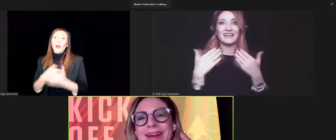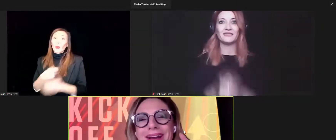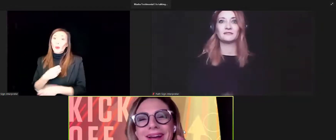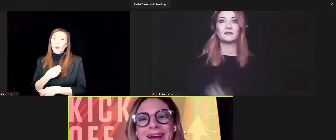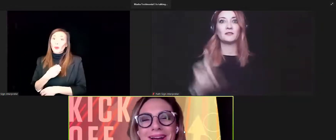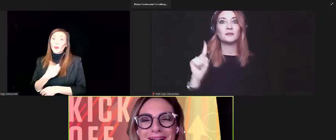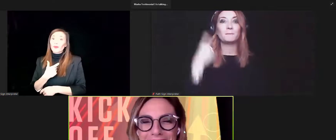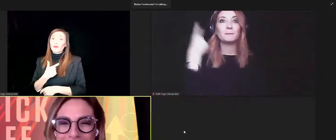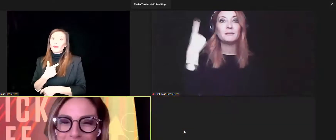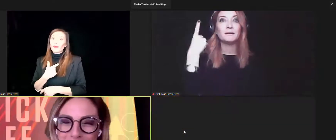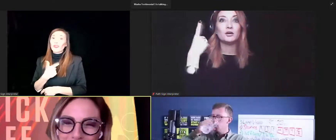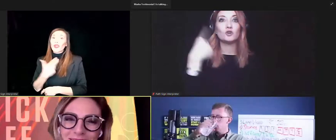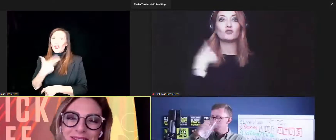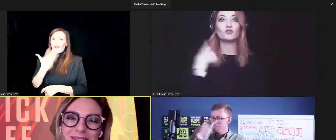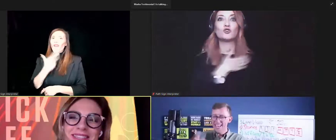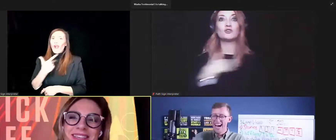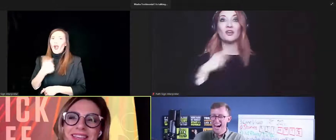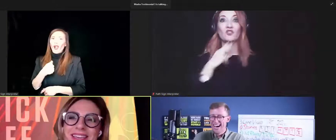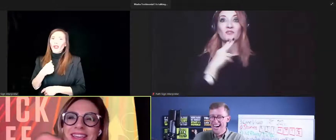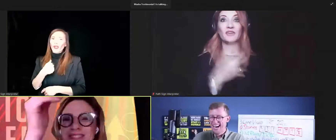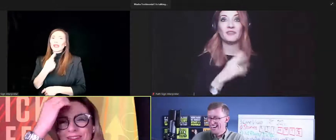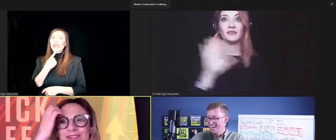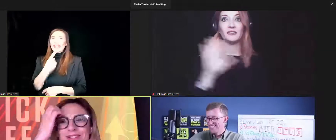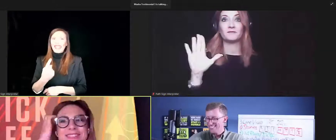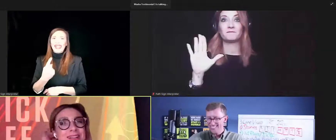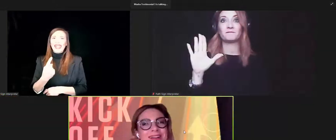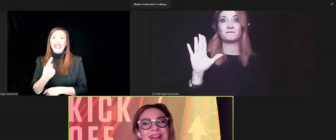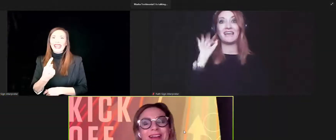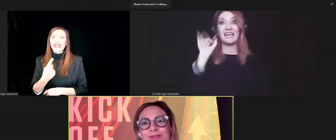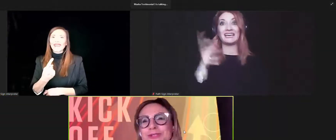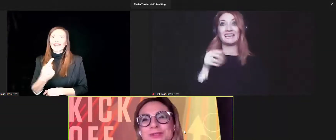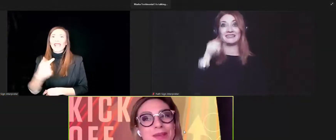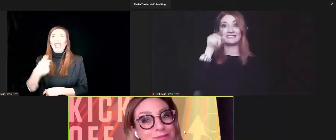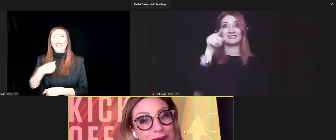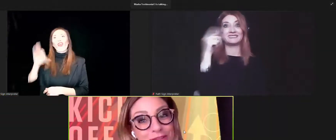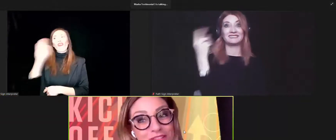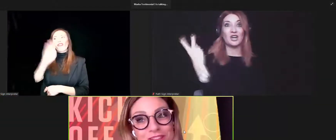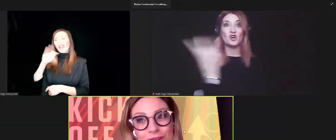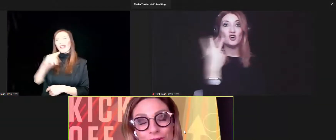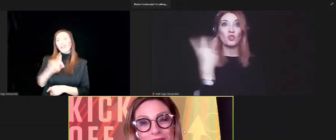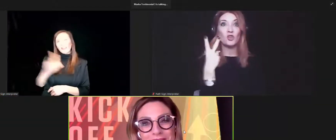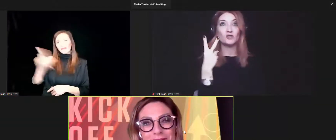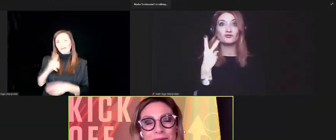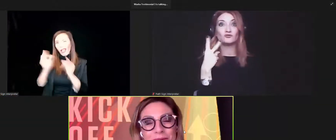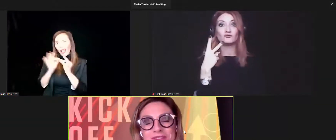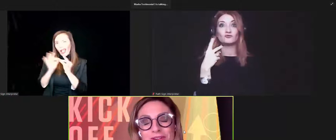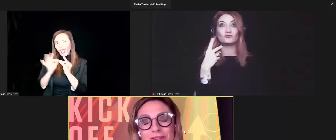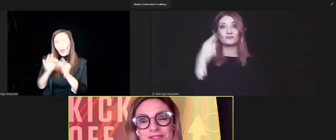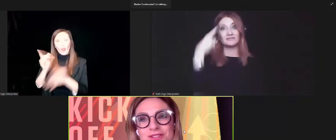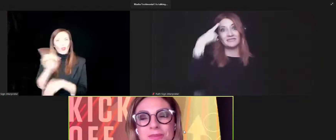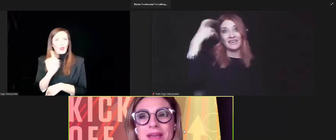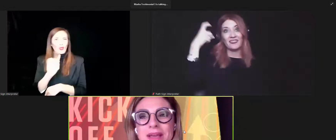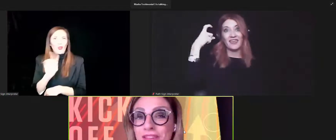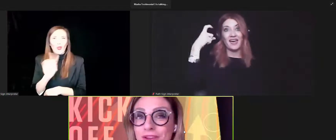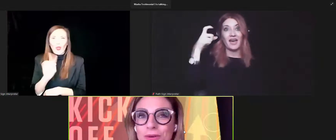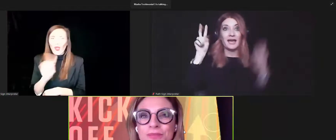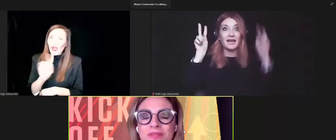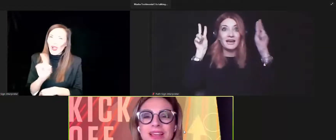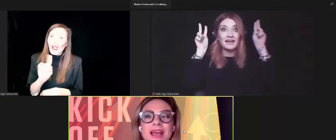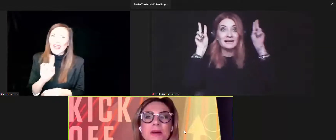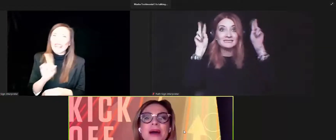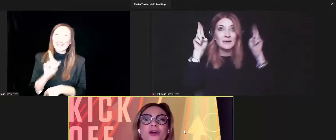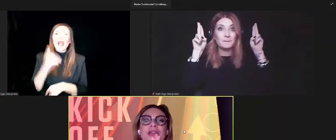topic because it's very similar. I want to speak about the video, the importance of to make